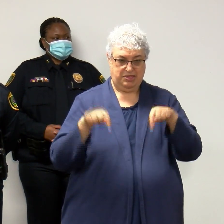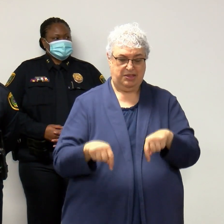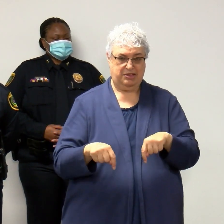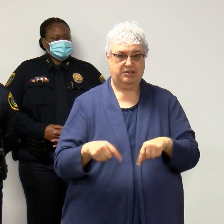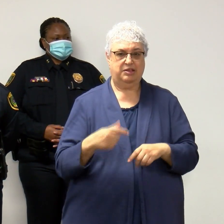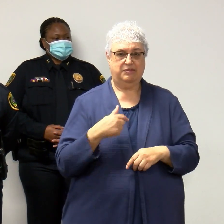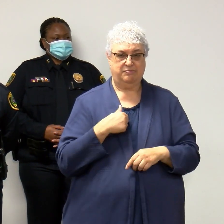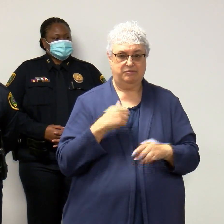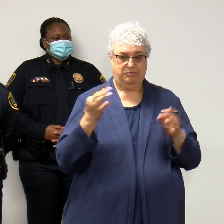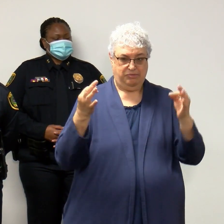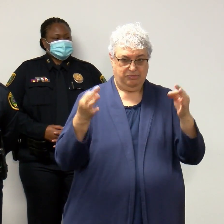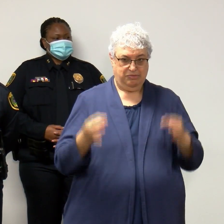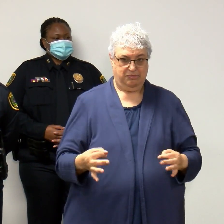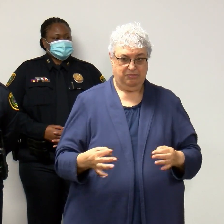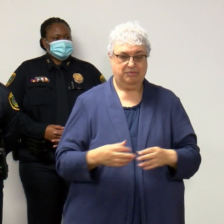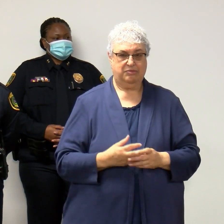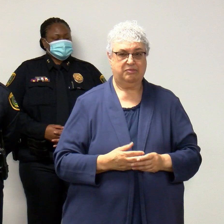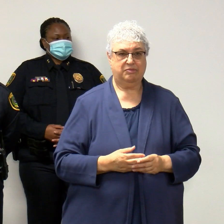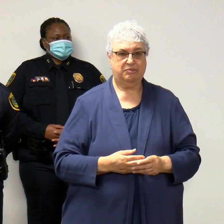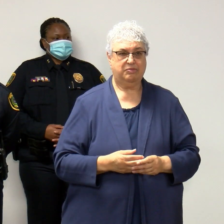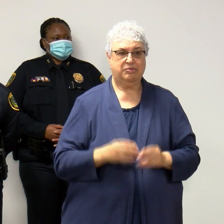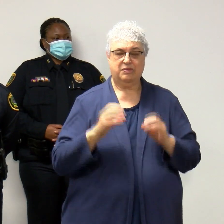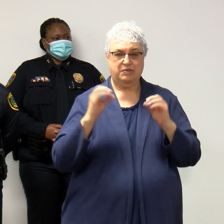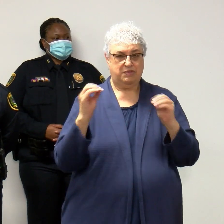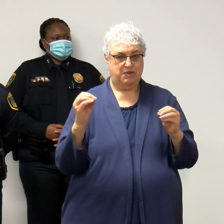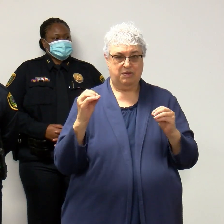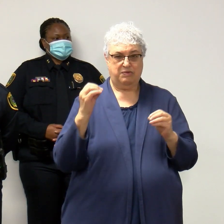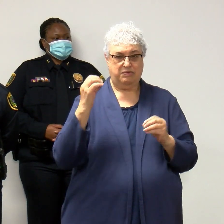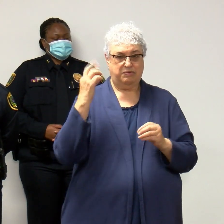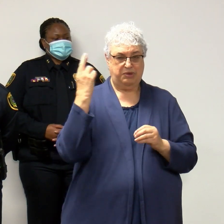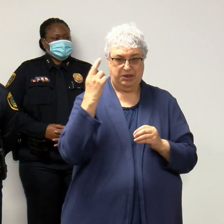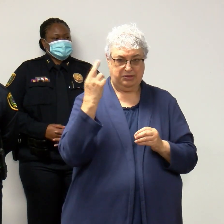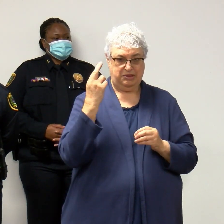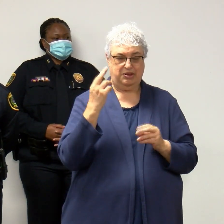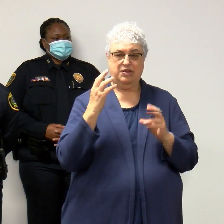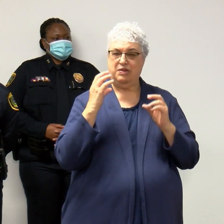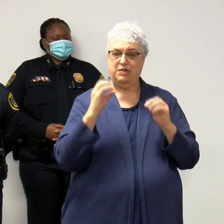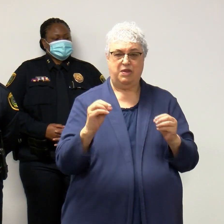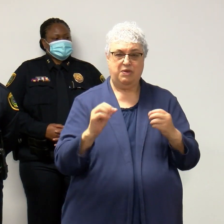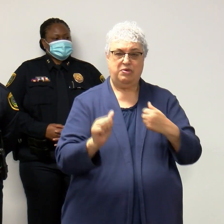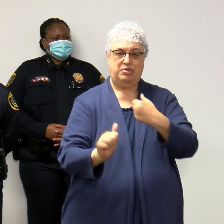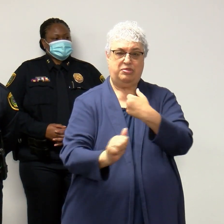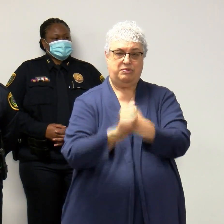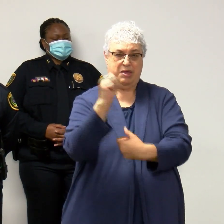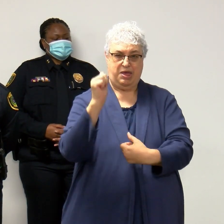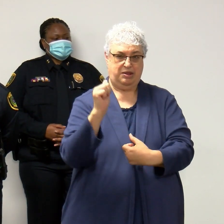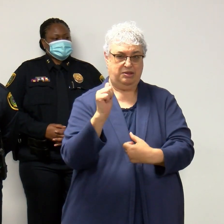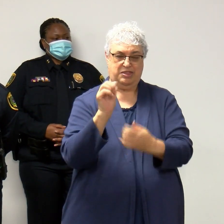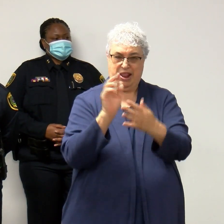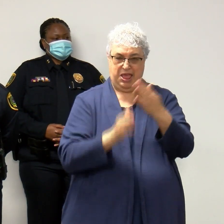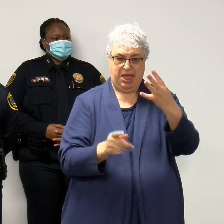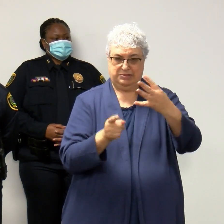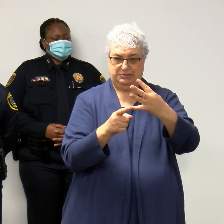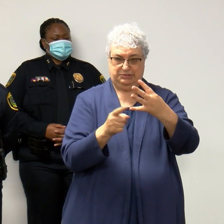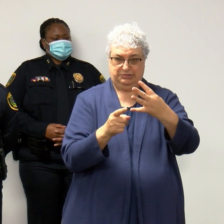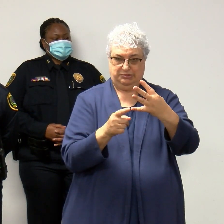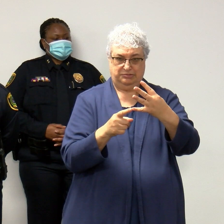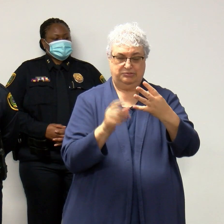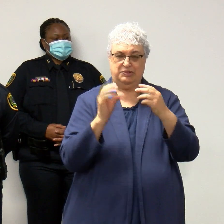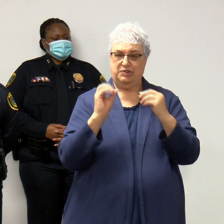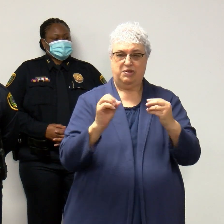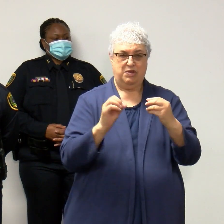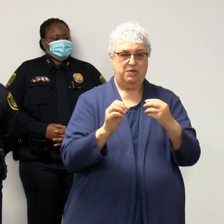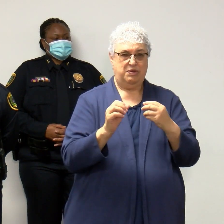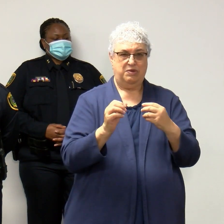I have concluded that there was no imminent threat to any police officer,